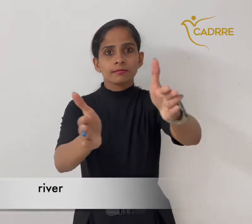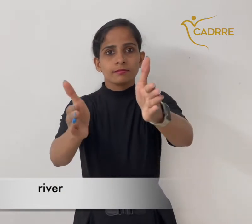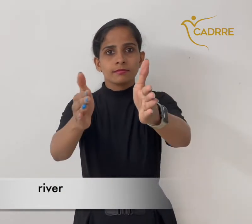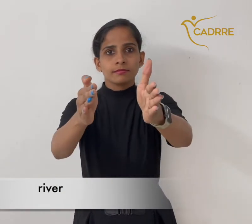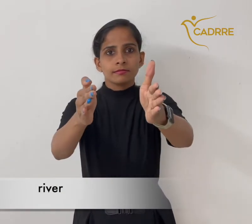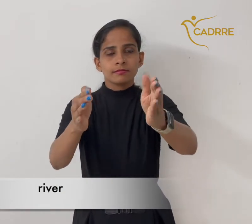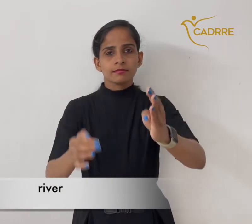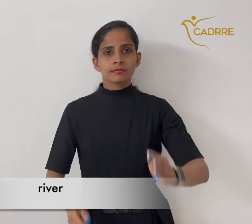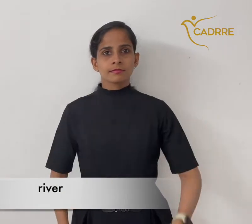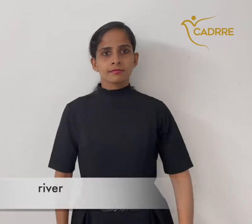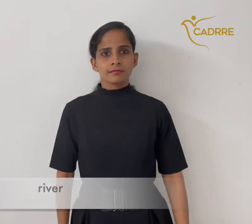river,